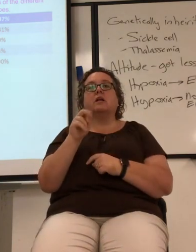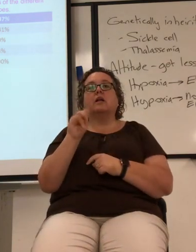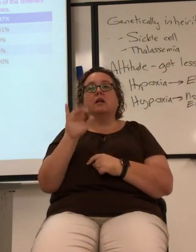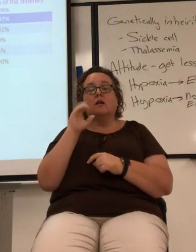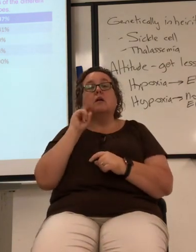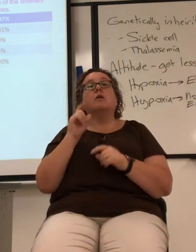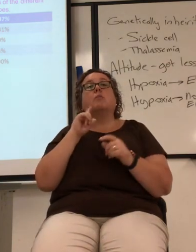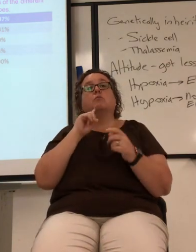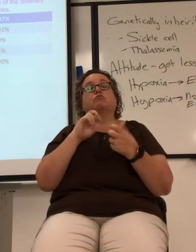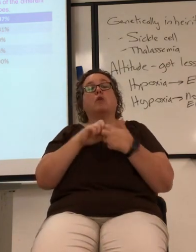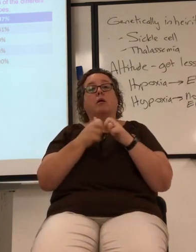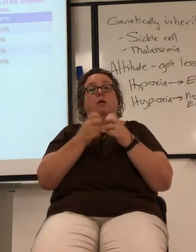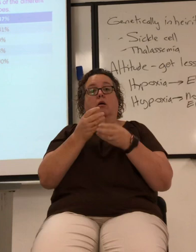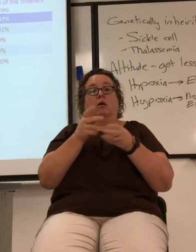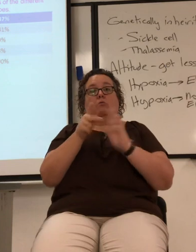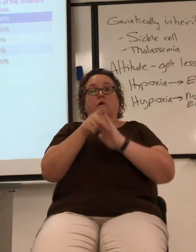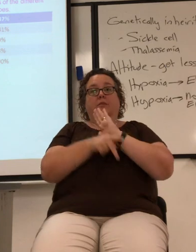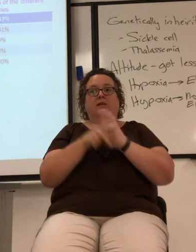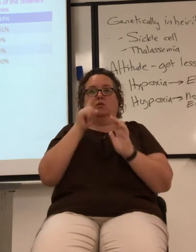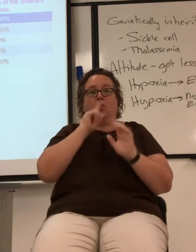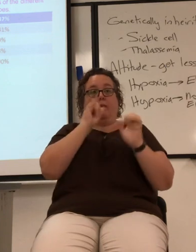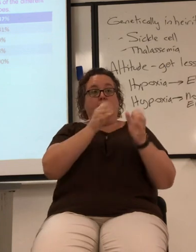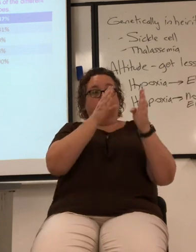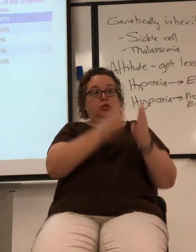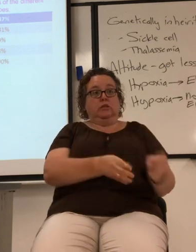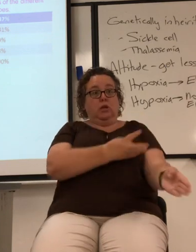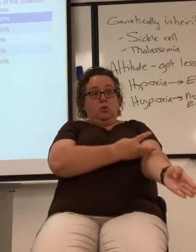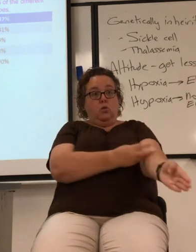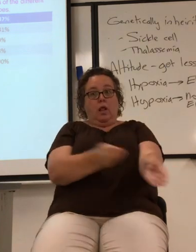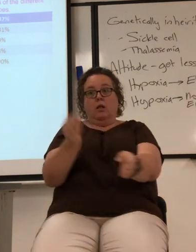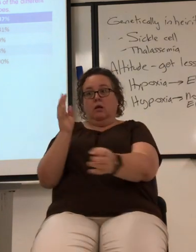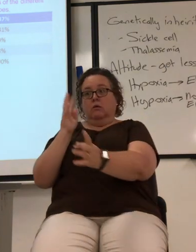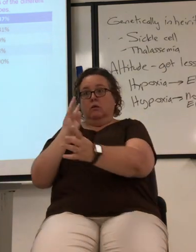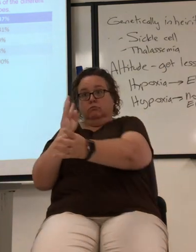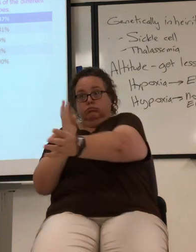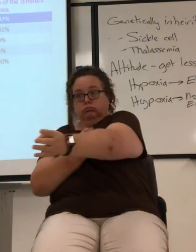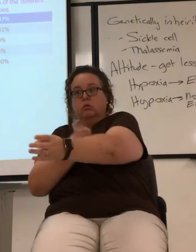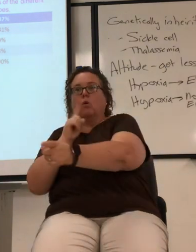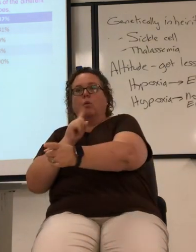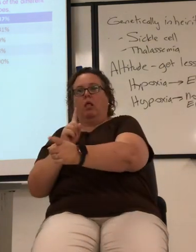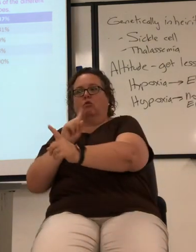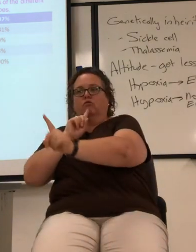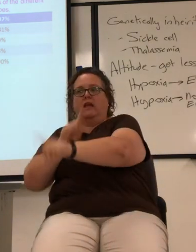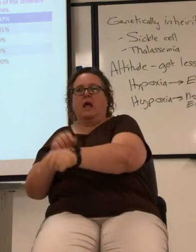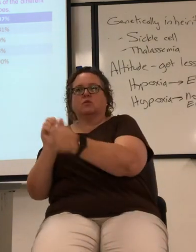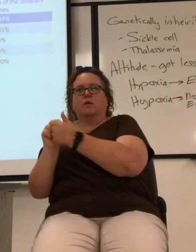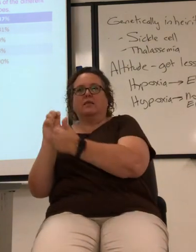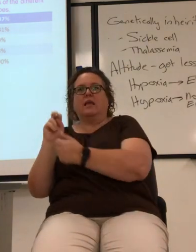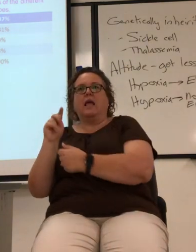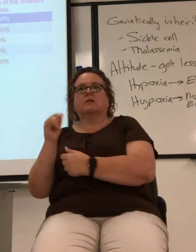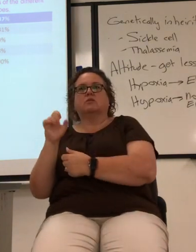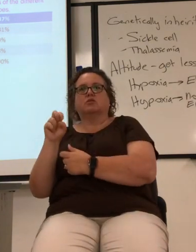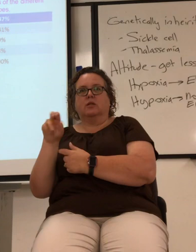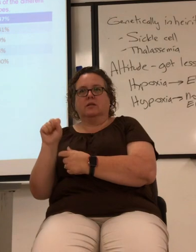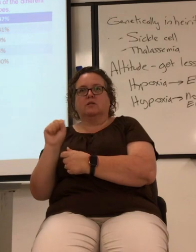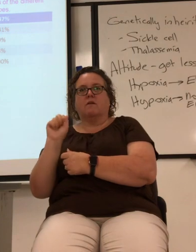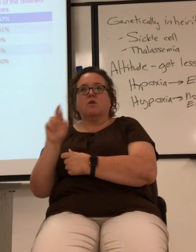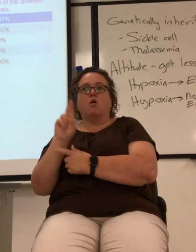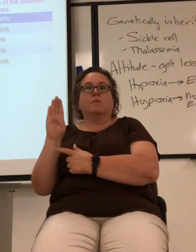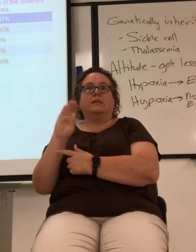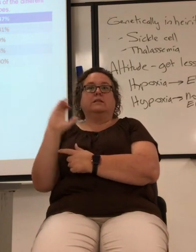of the recipient of the donated blood will react with the antigens on the RBC surfaces of the donated blood.